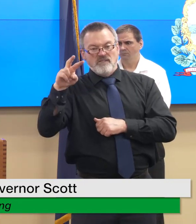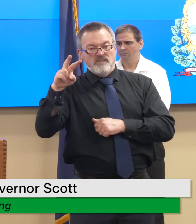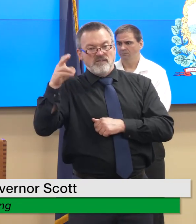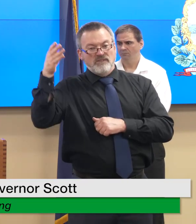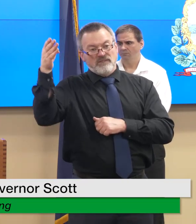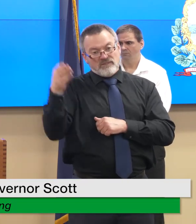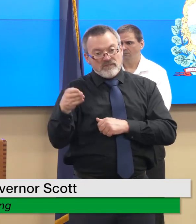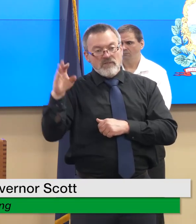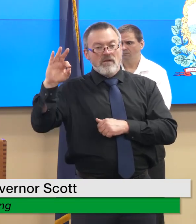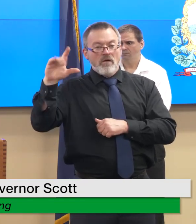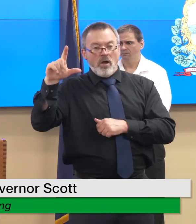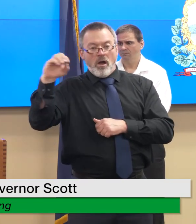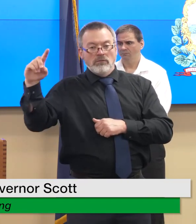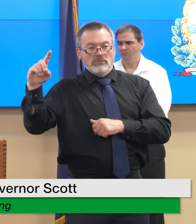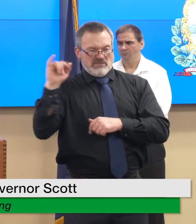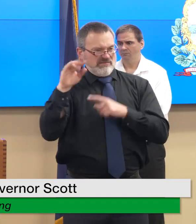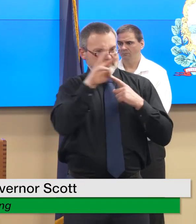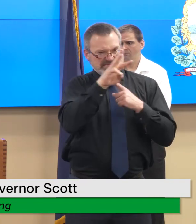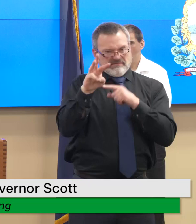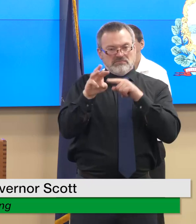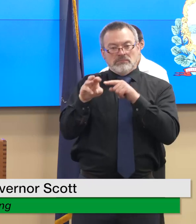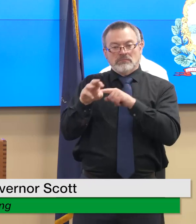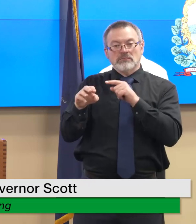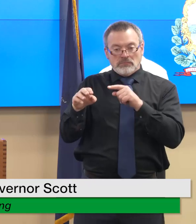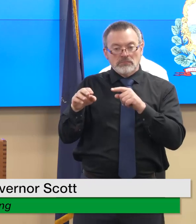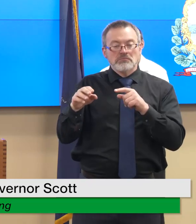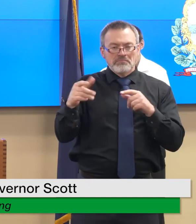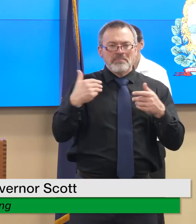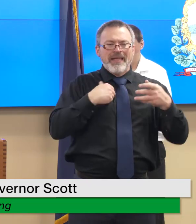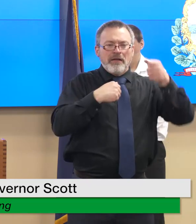anr.vermont.gov/flood. There are links to all of these programs.